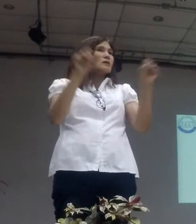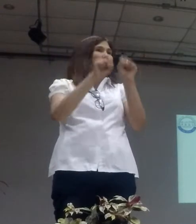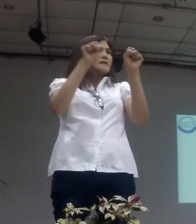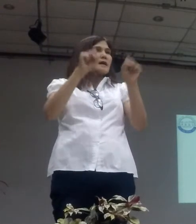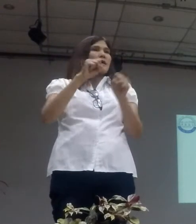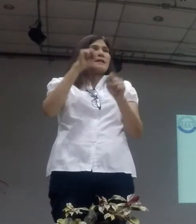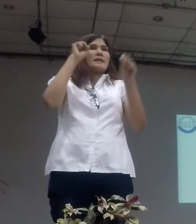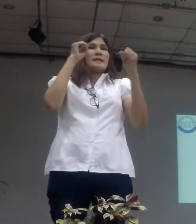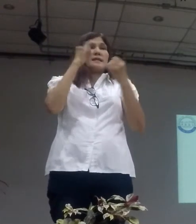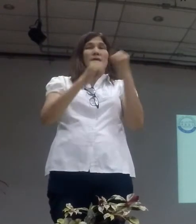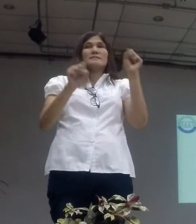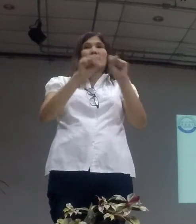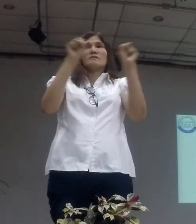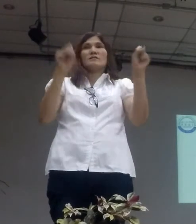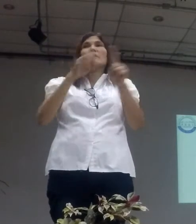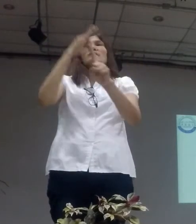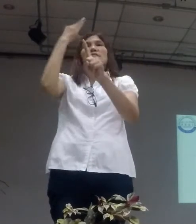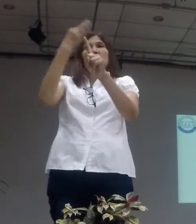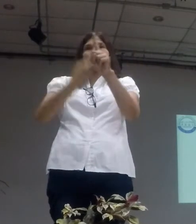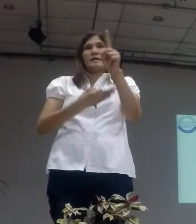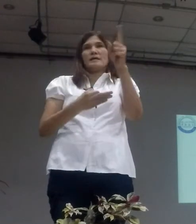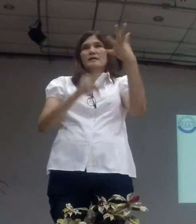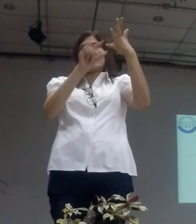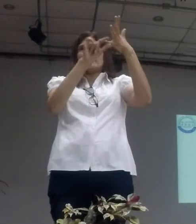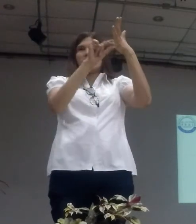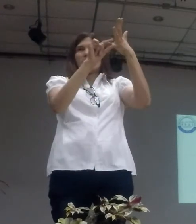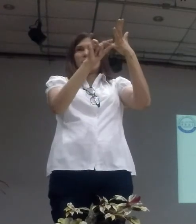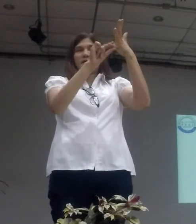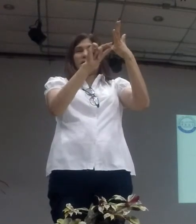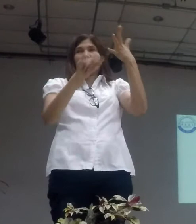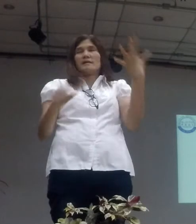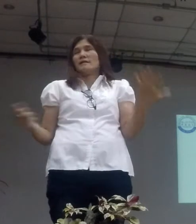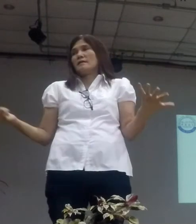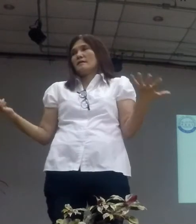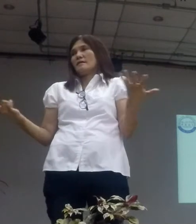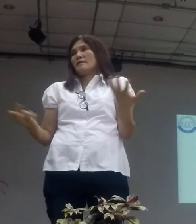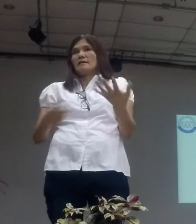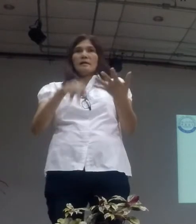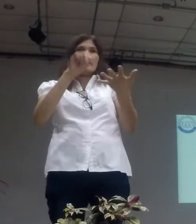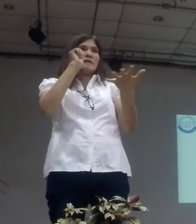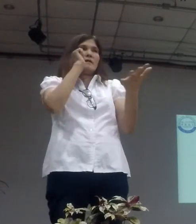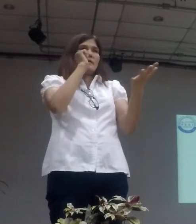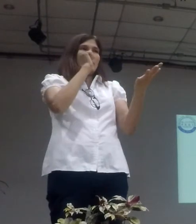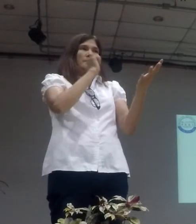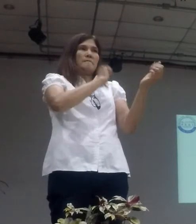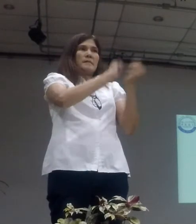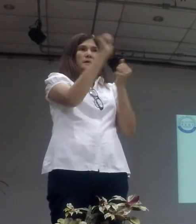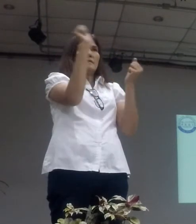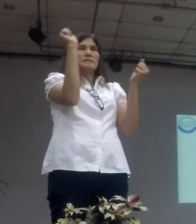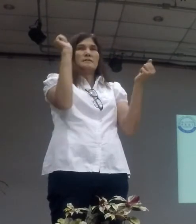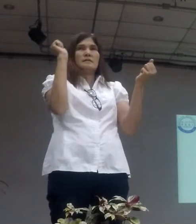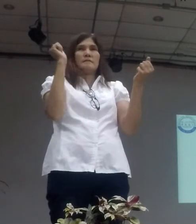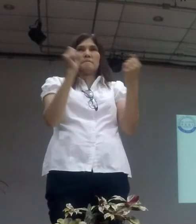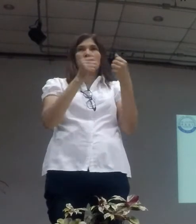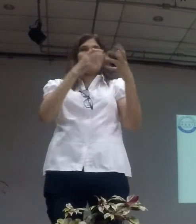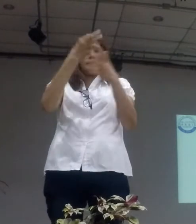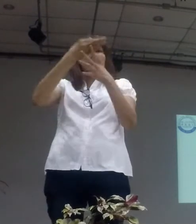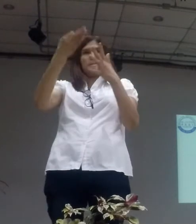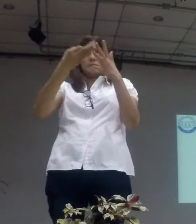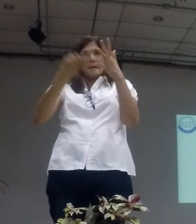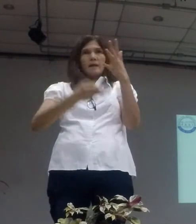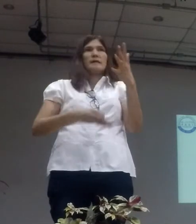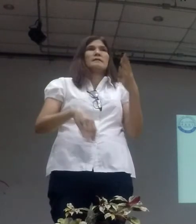Okay, daw. Okay, so we will amend our bylaws. We will file with the Securities and